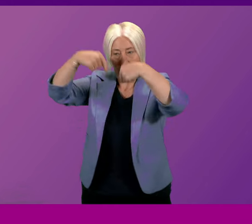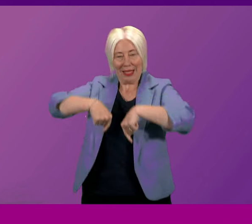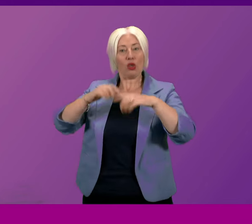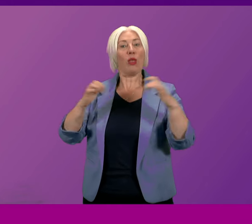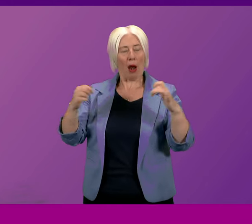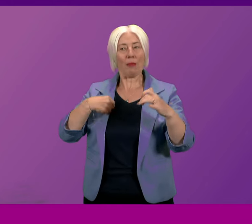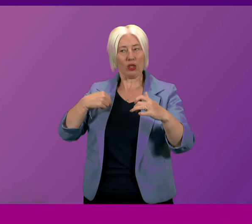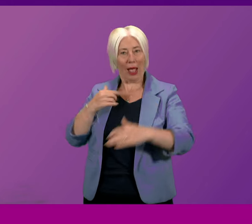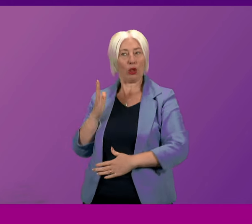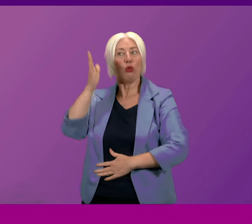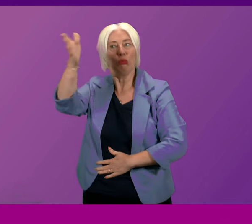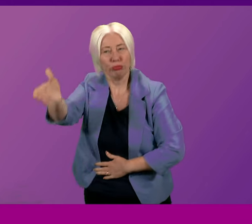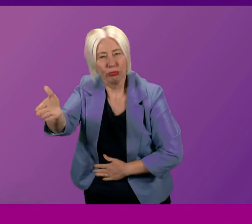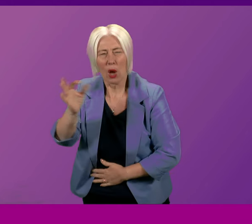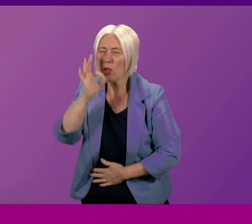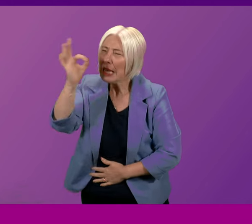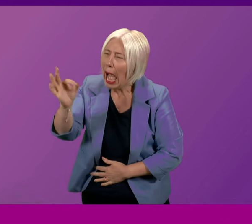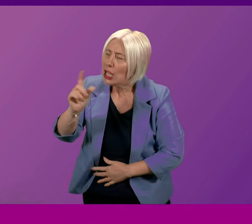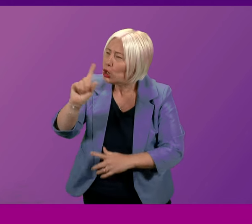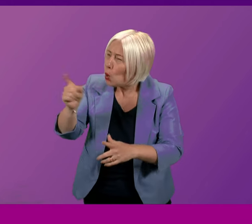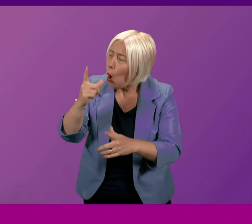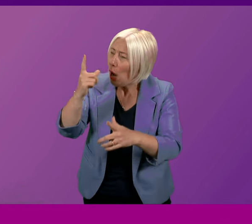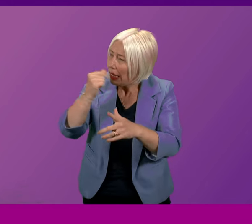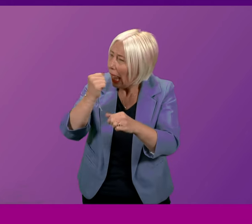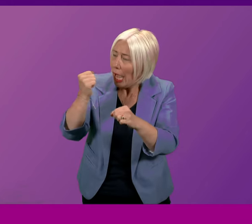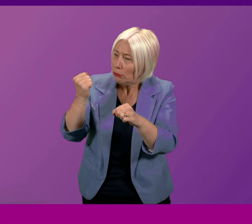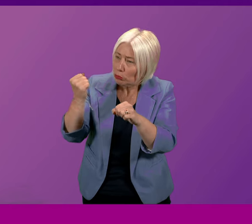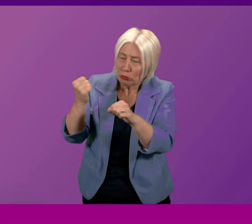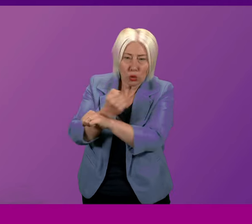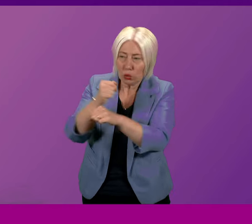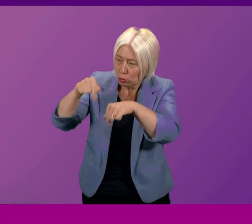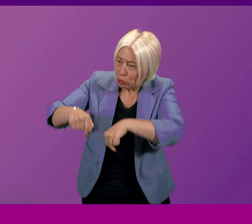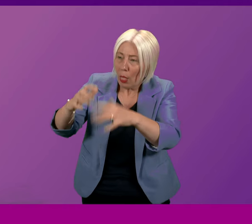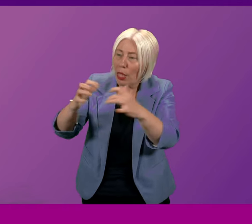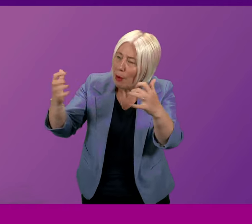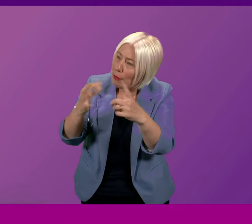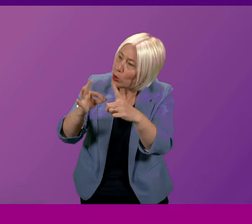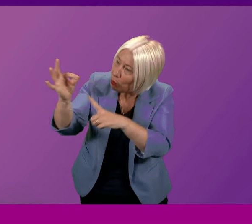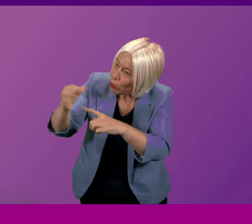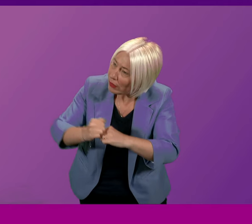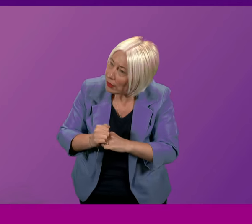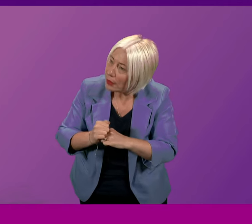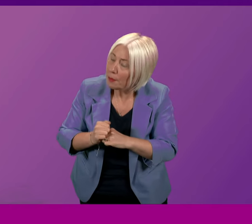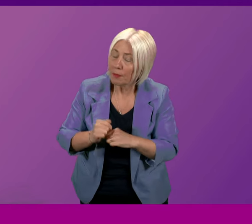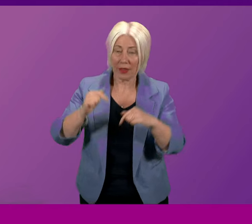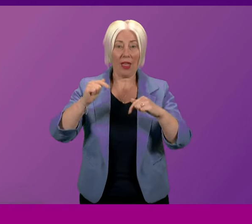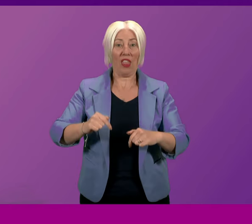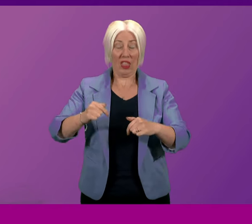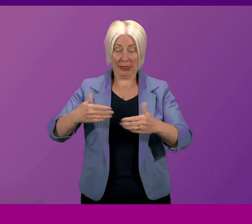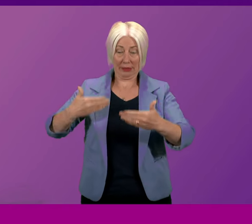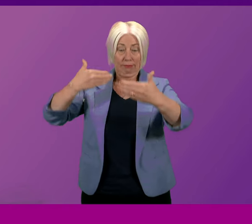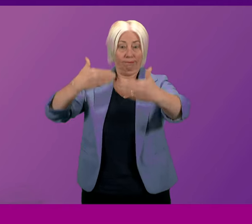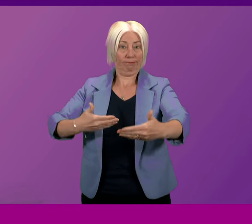what they think of their Parliament and what we can do better. This session of the Scottish Parliament is the most diverse